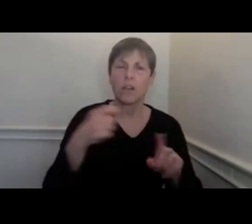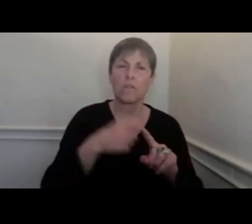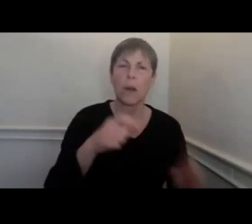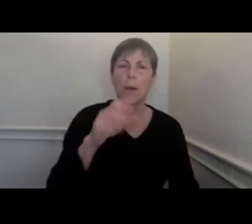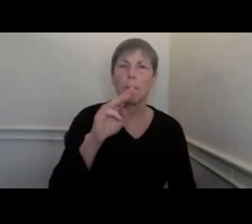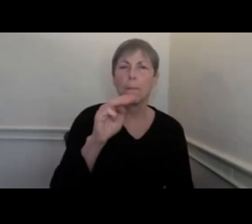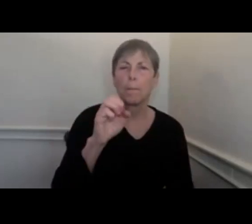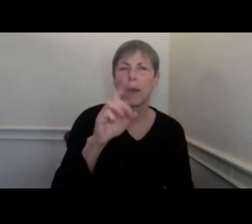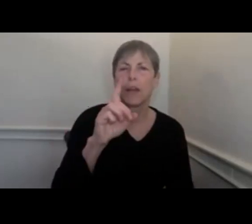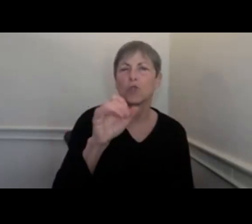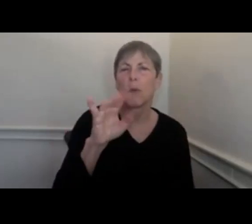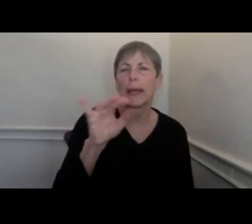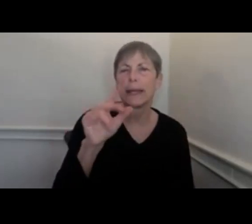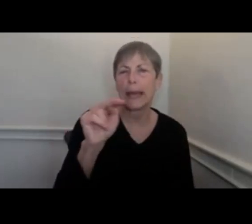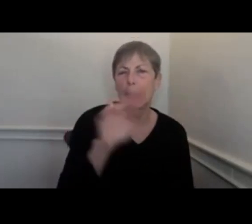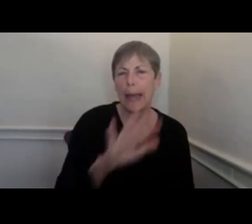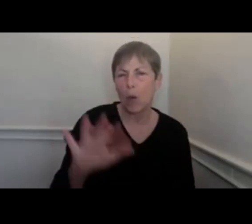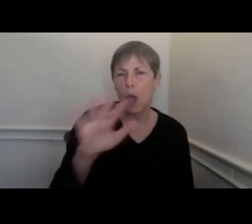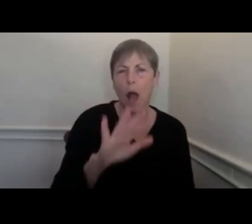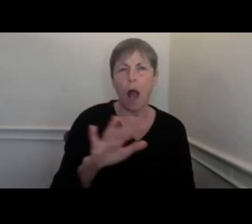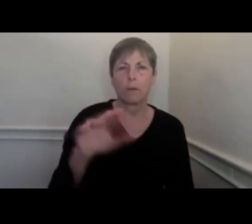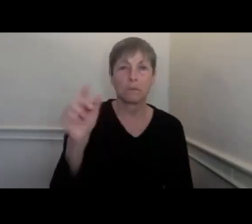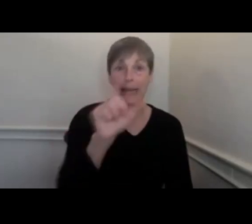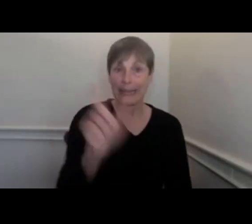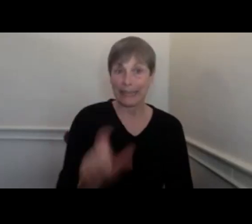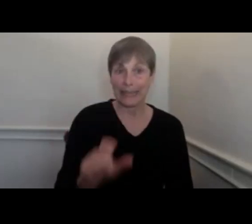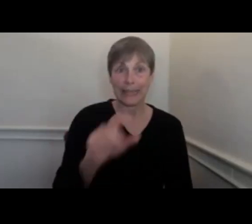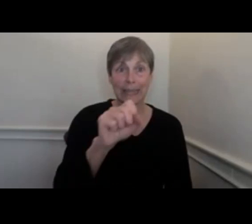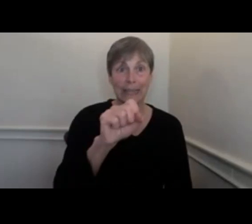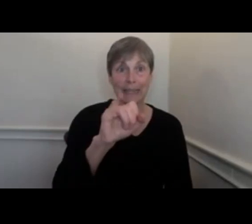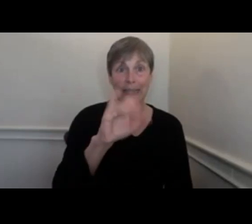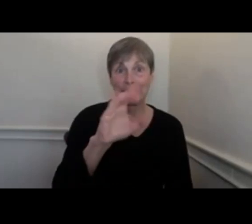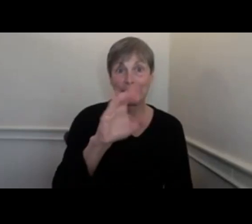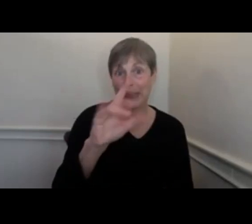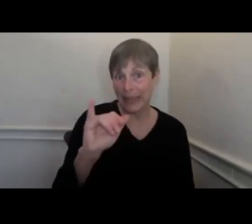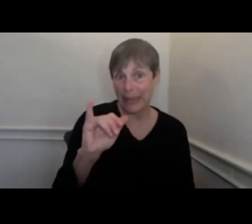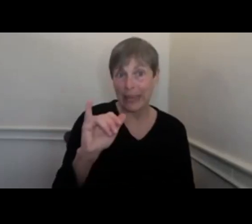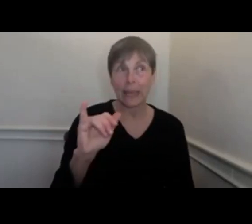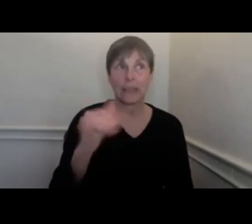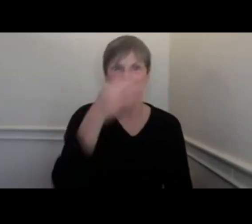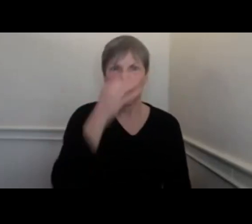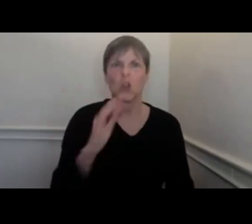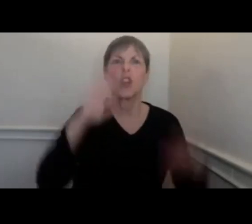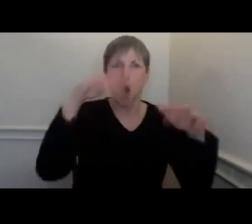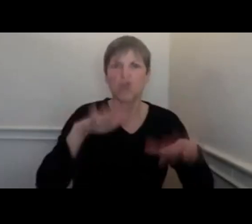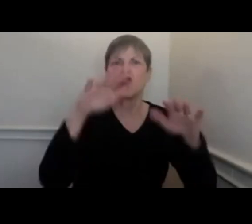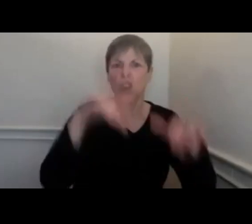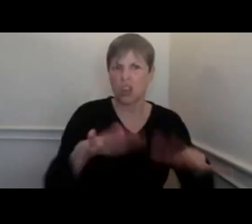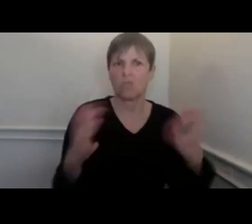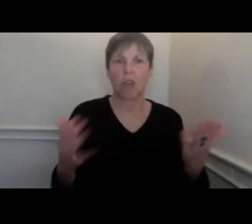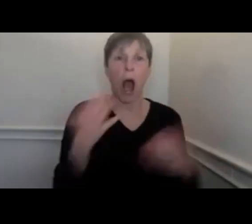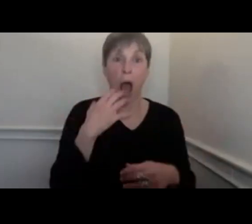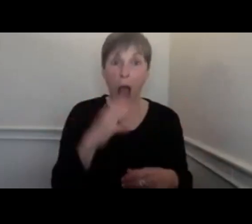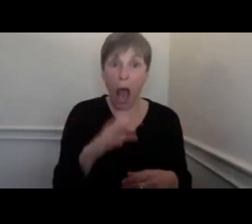Mendocino County style, like Sicily, like it's like right on the ocean. Like it's